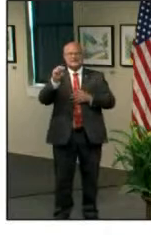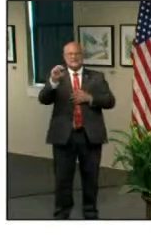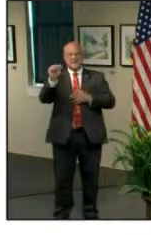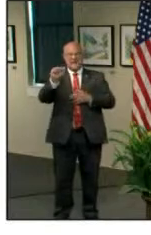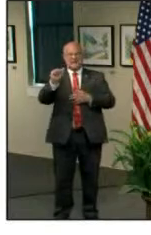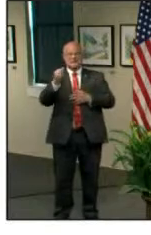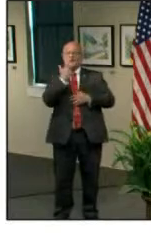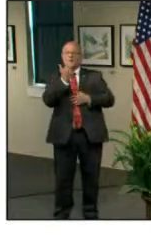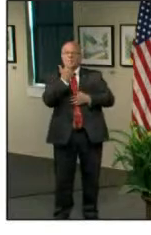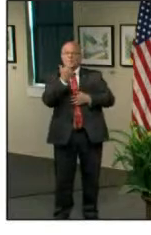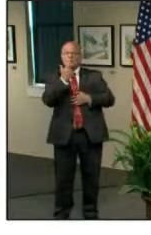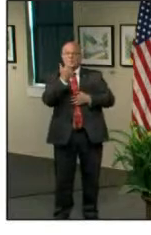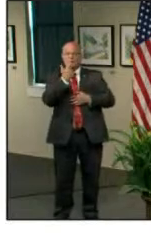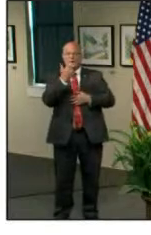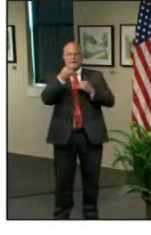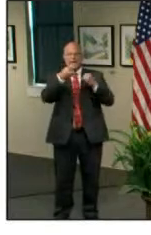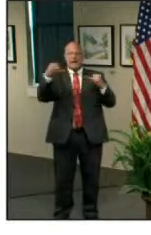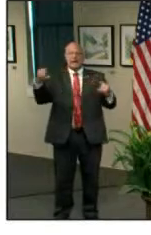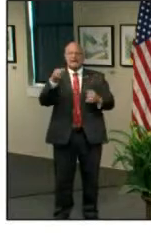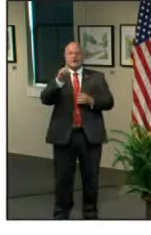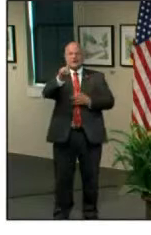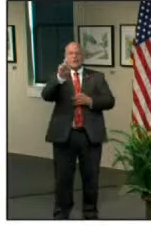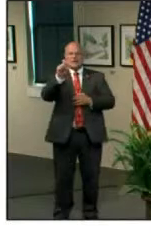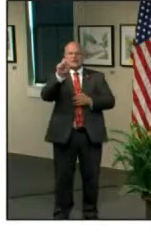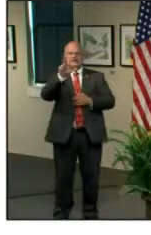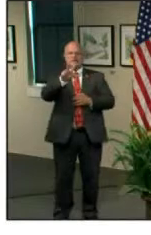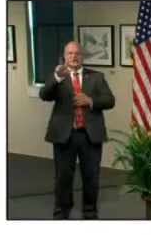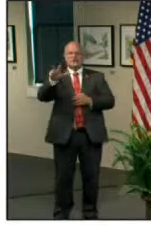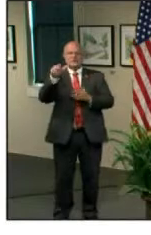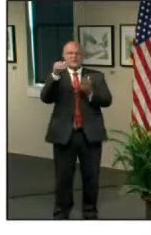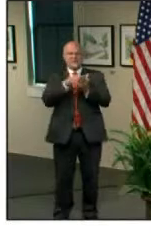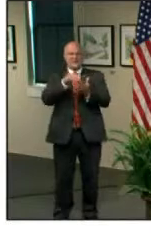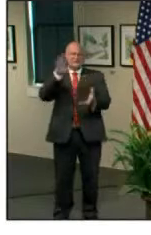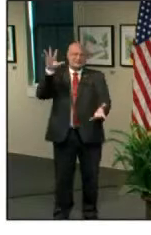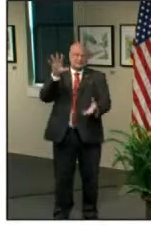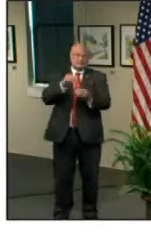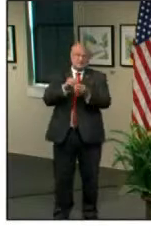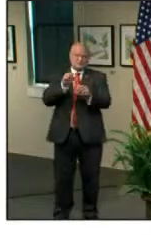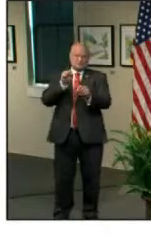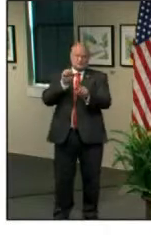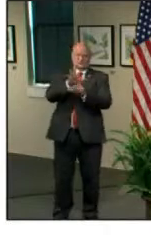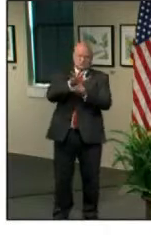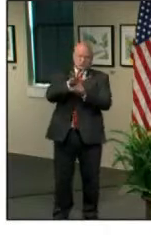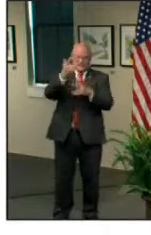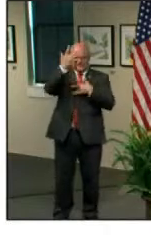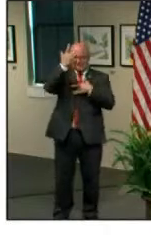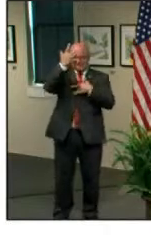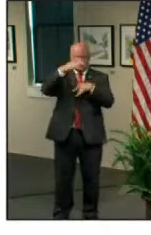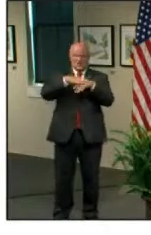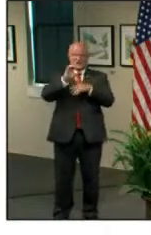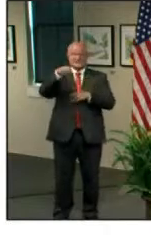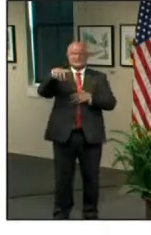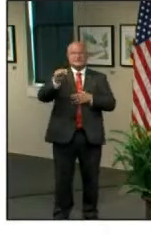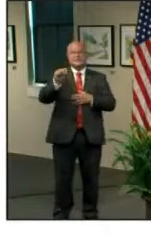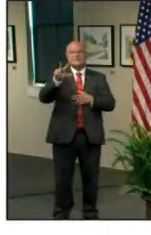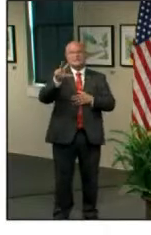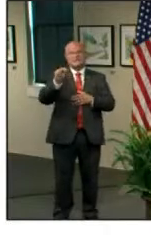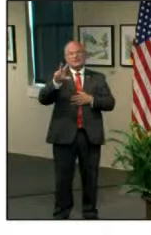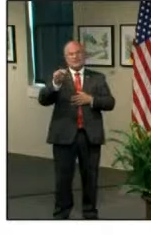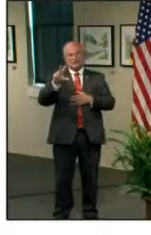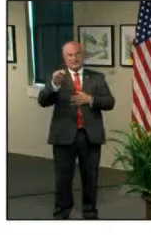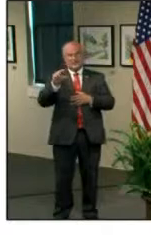red line, a solid red line, is about 133,000 total infections on September